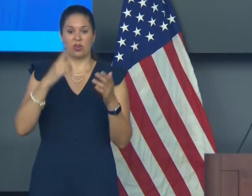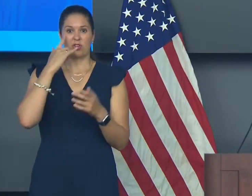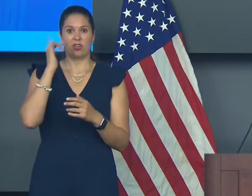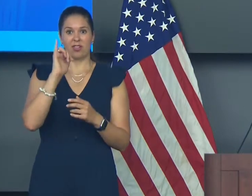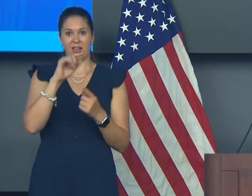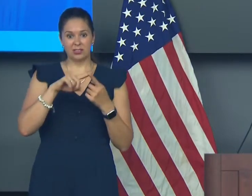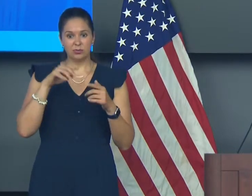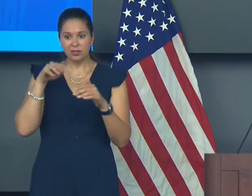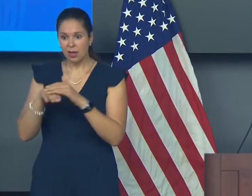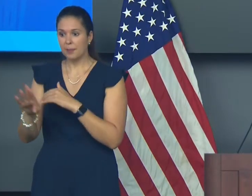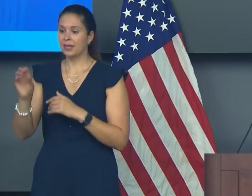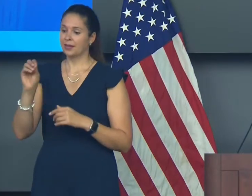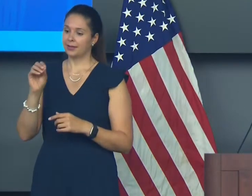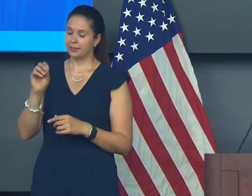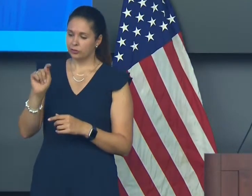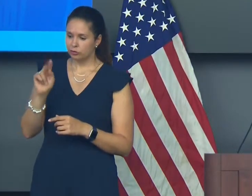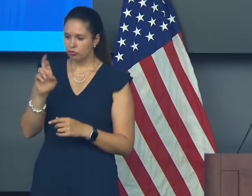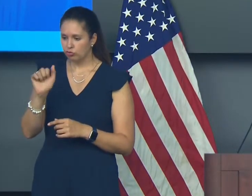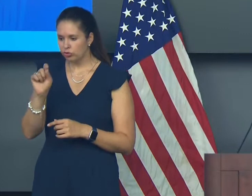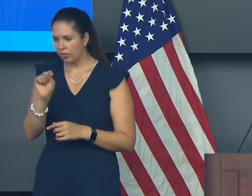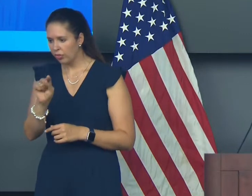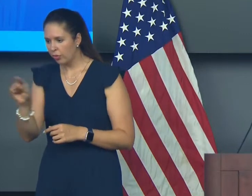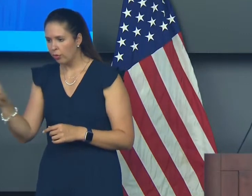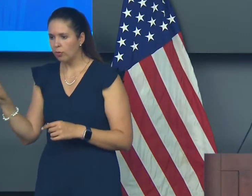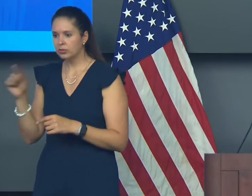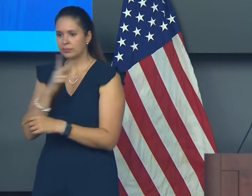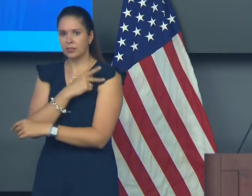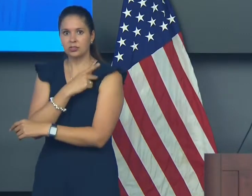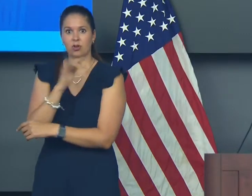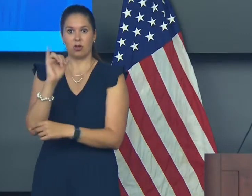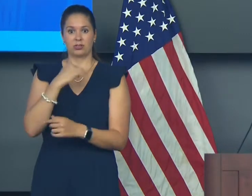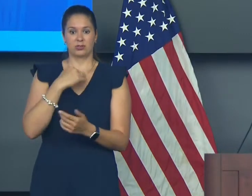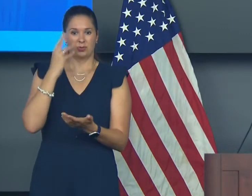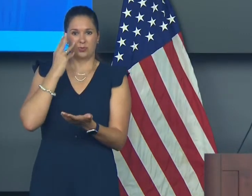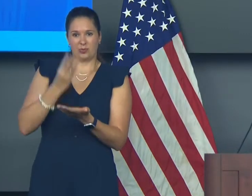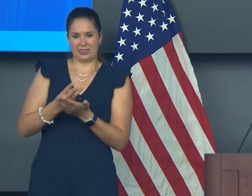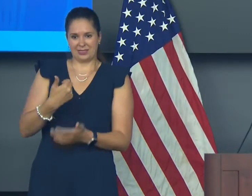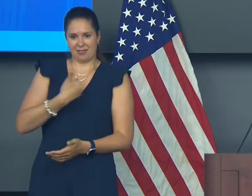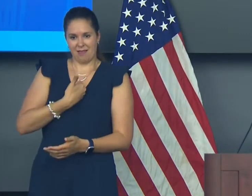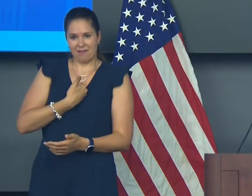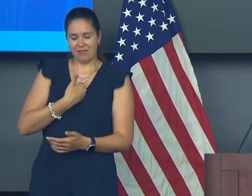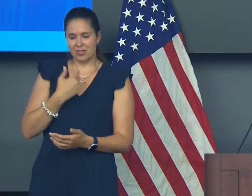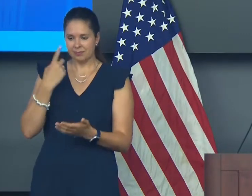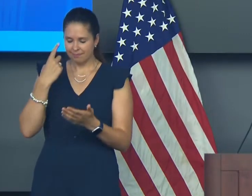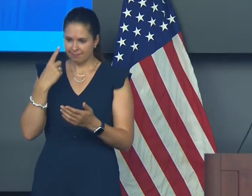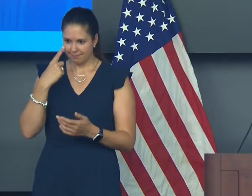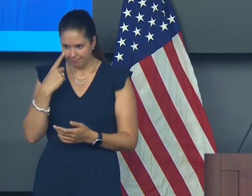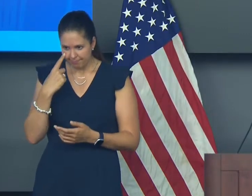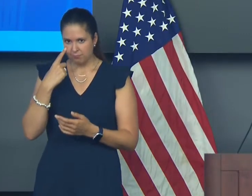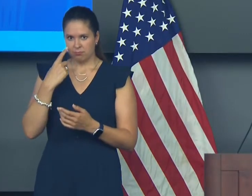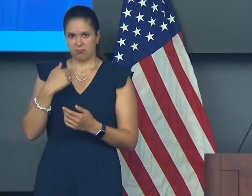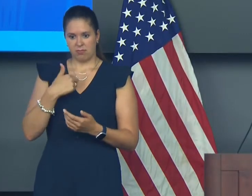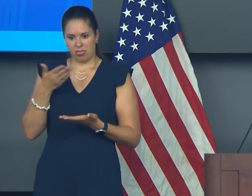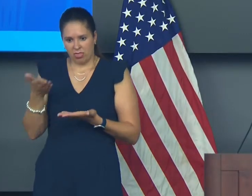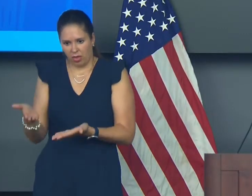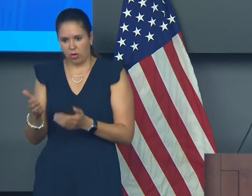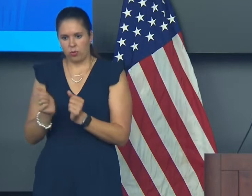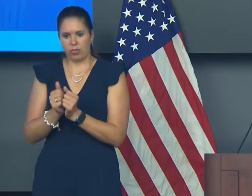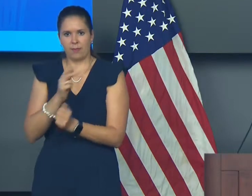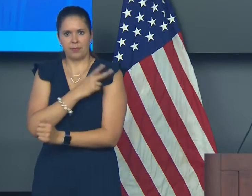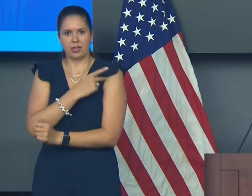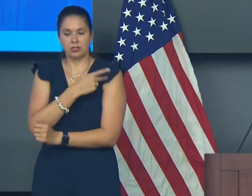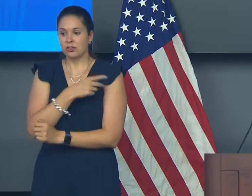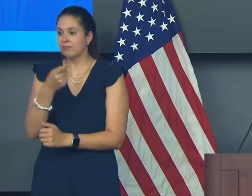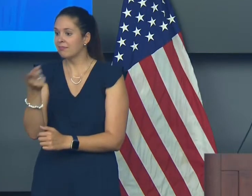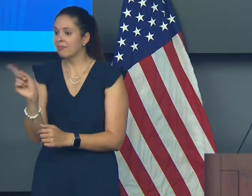in and treat those patients. I also witnessed firsthand what it was like to be there with those patients,